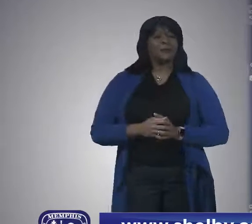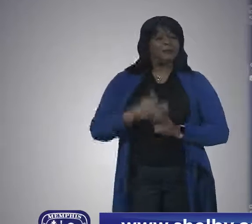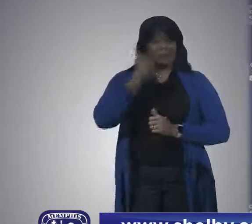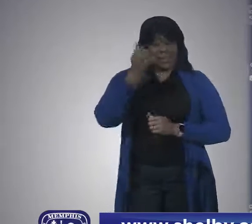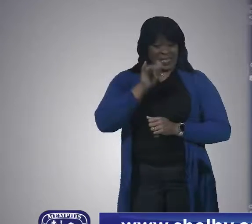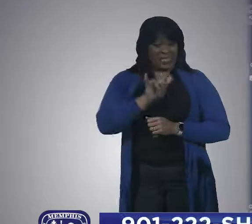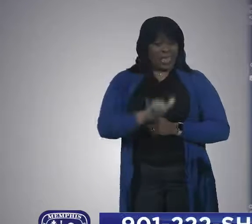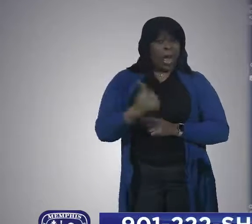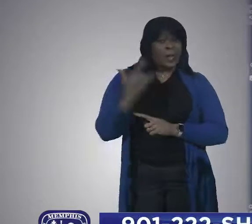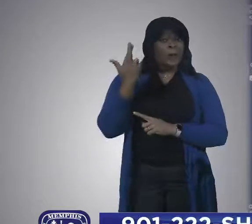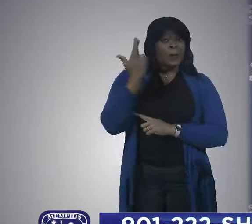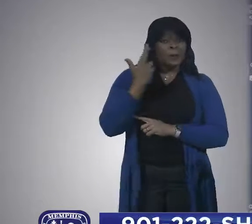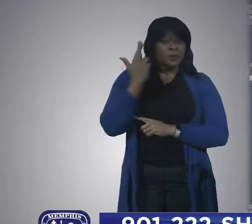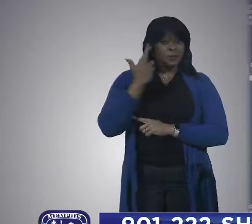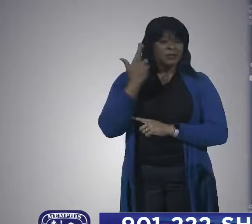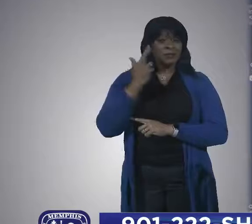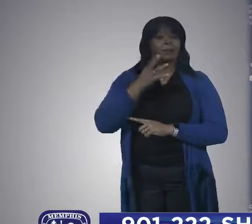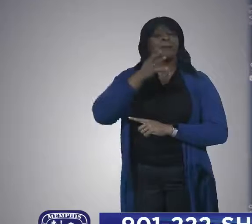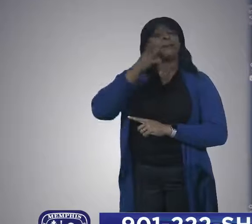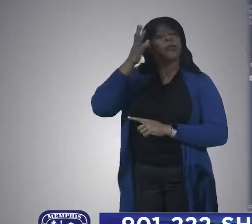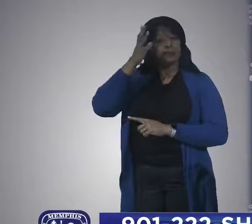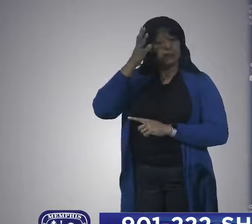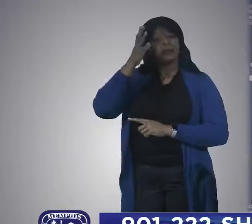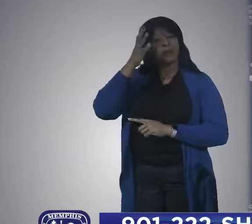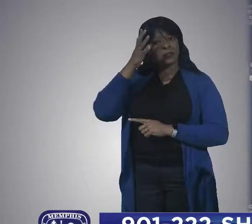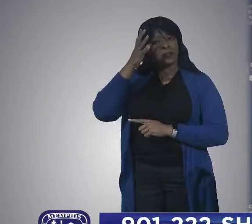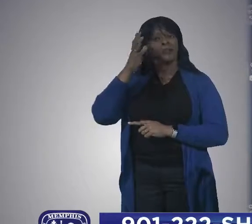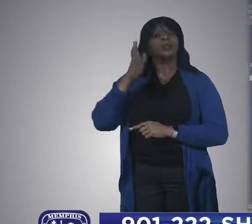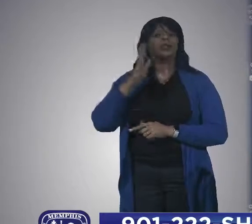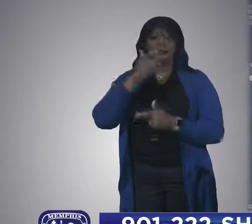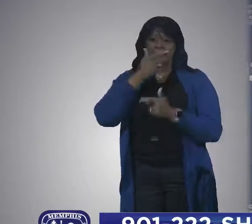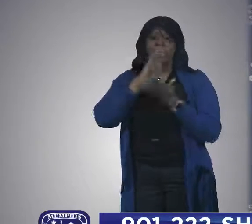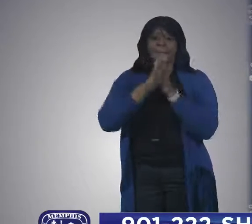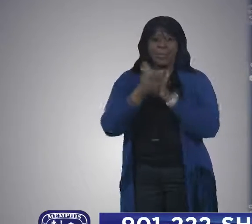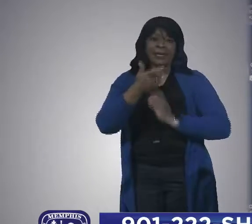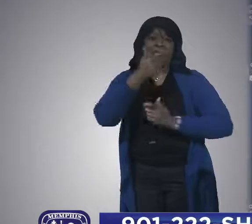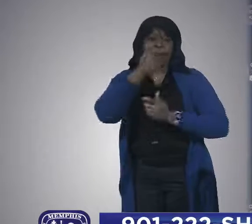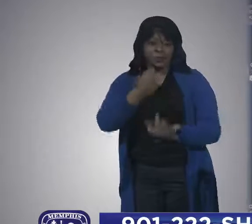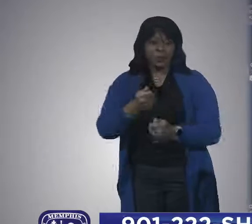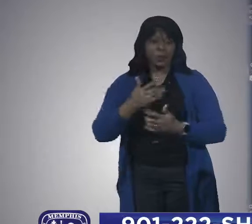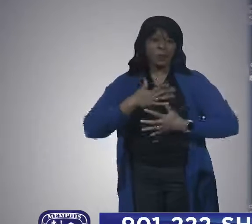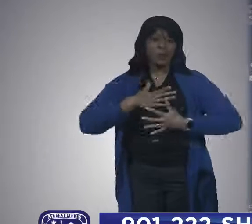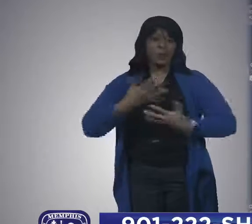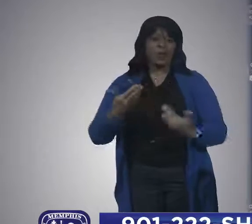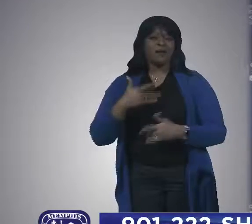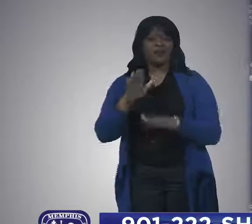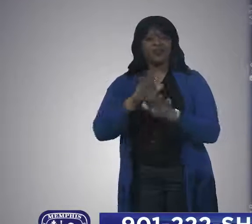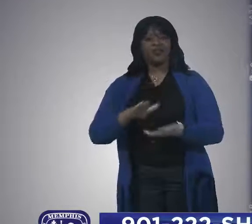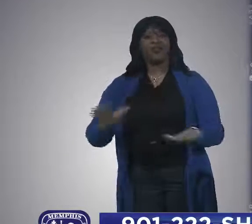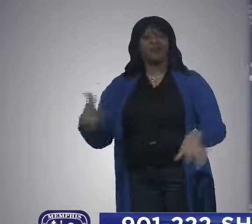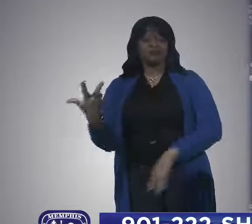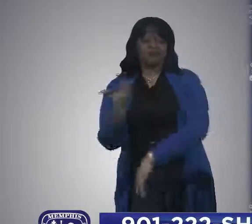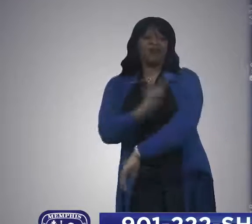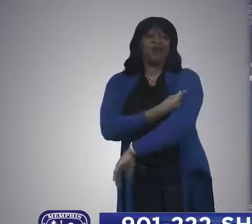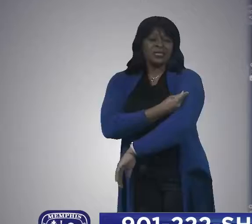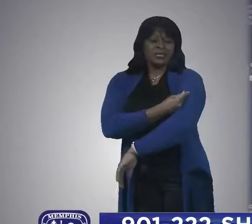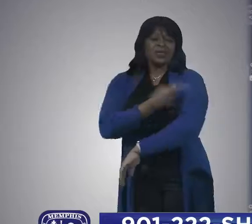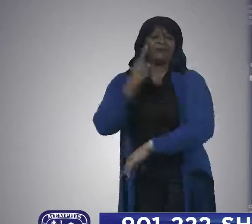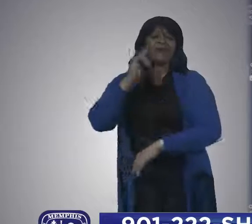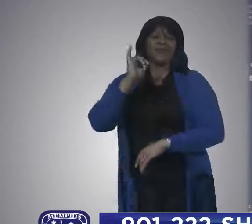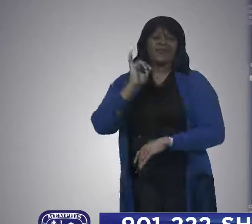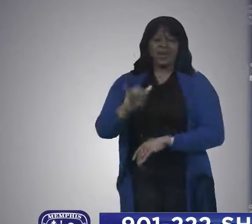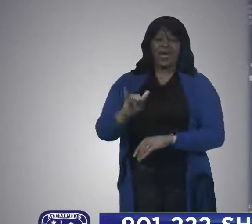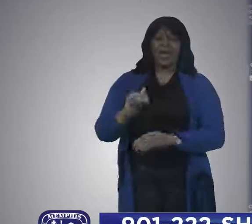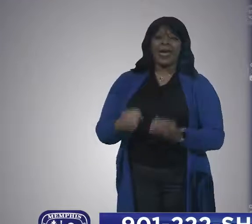because of that, parents will be interested and will be willing to have their children vaccinated for that